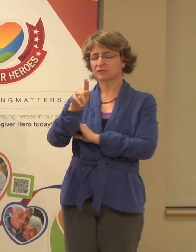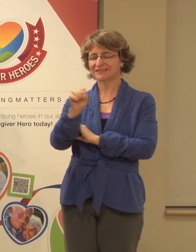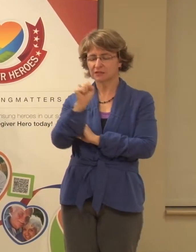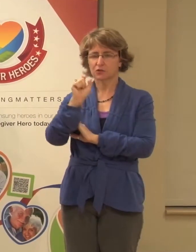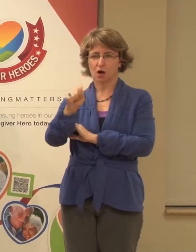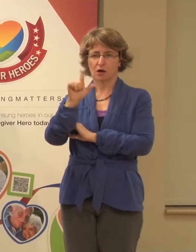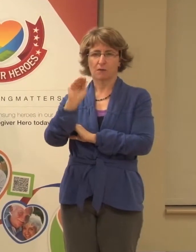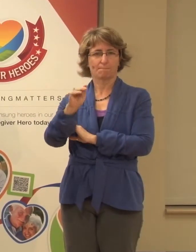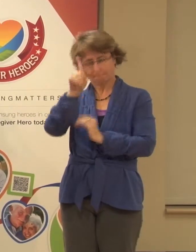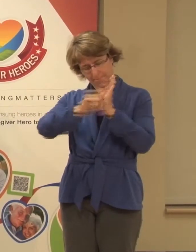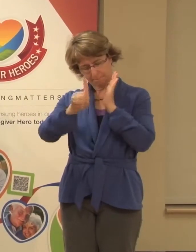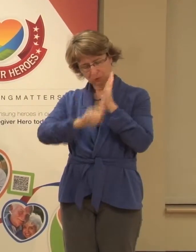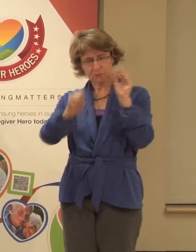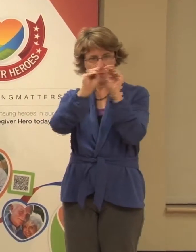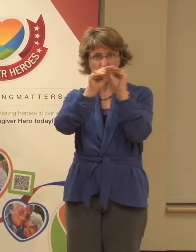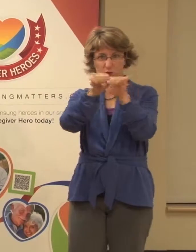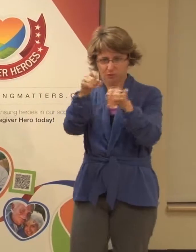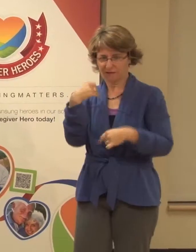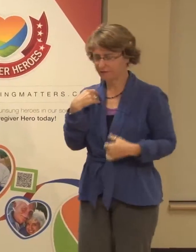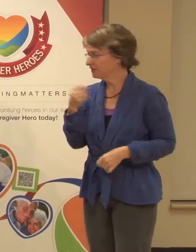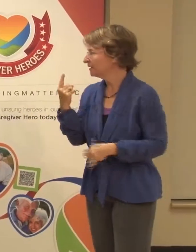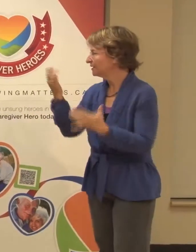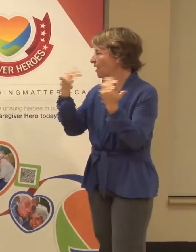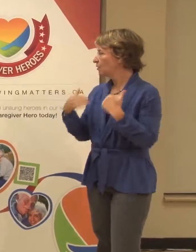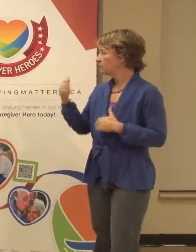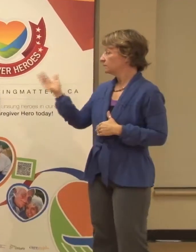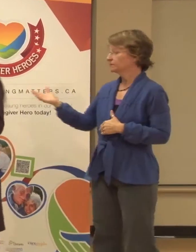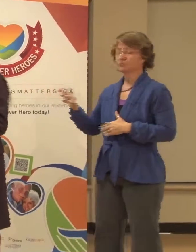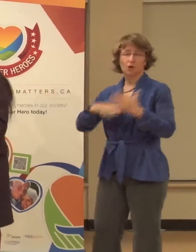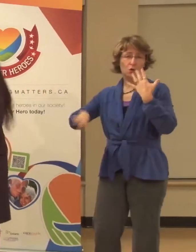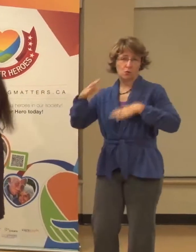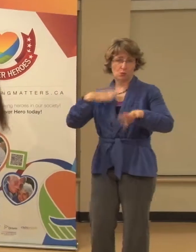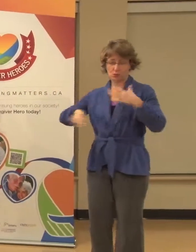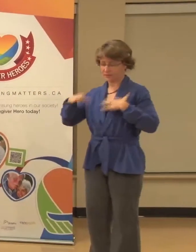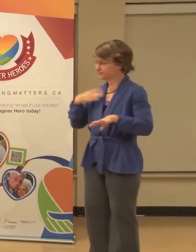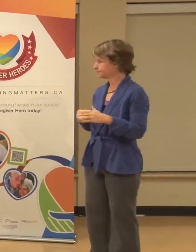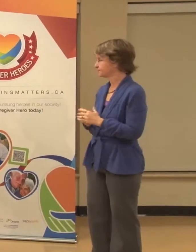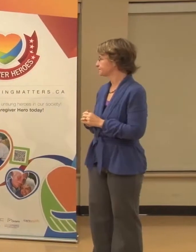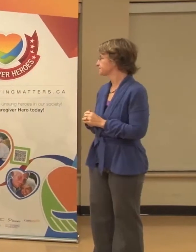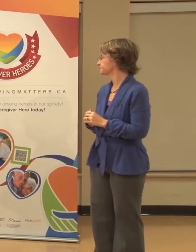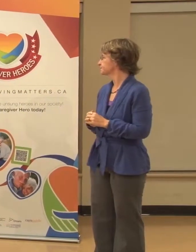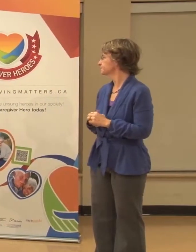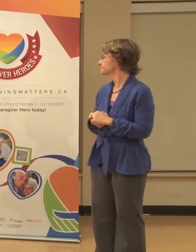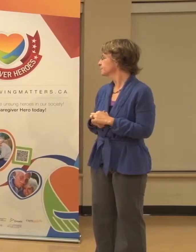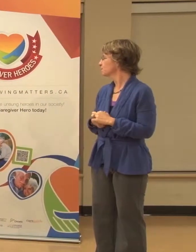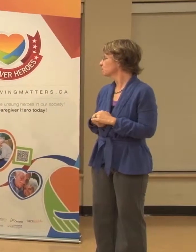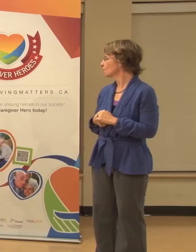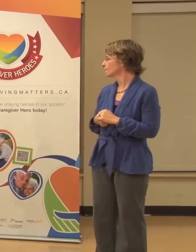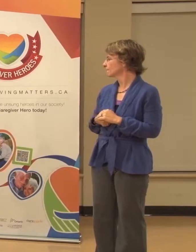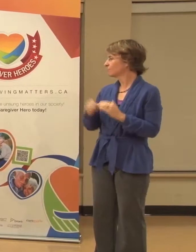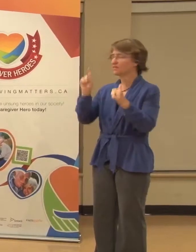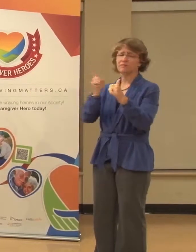www.silverts.com and check out our footwear selection. Now moving on to our clothing line. The